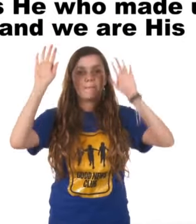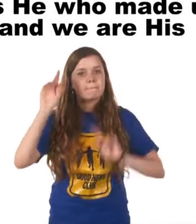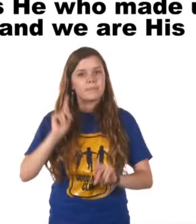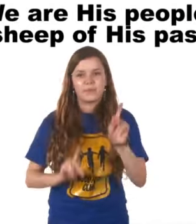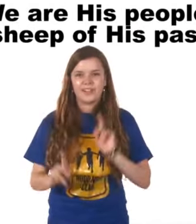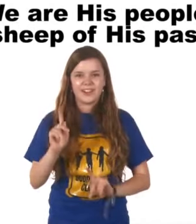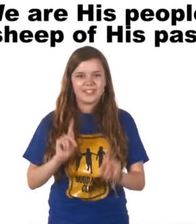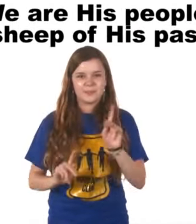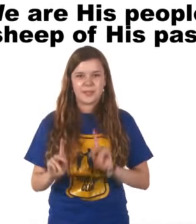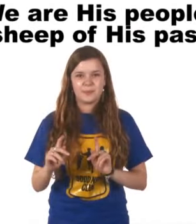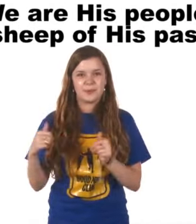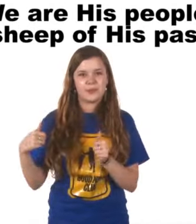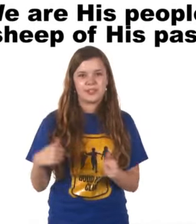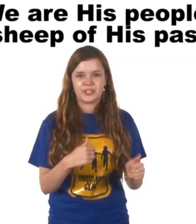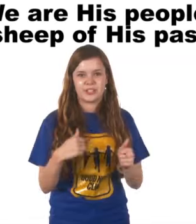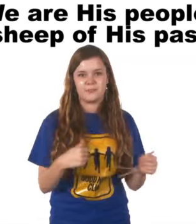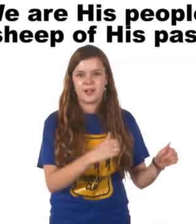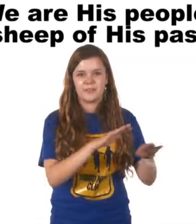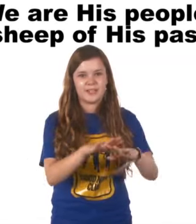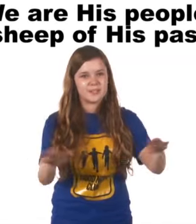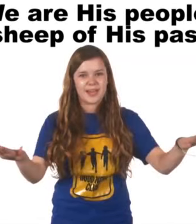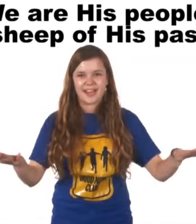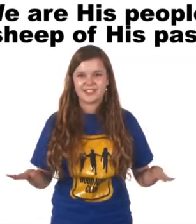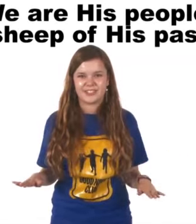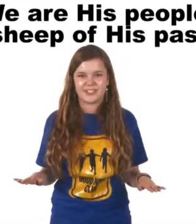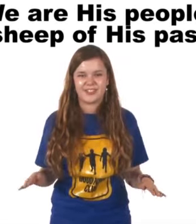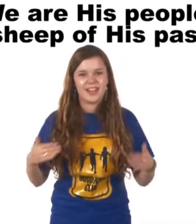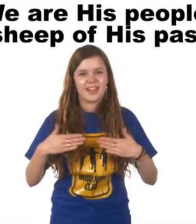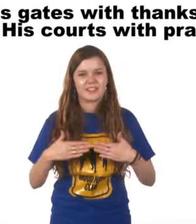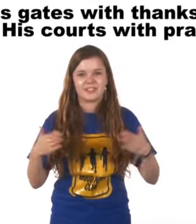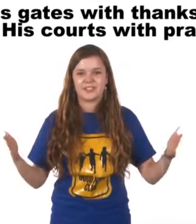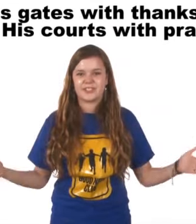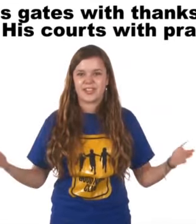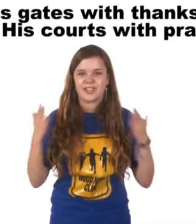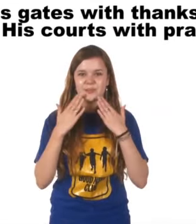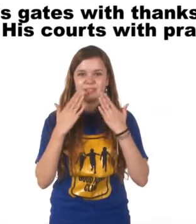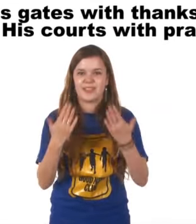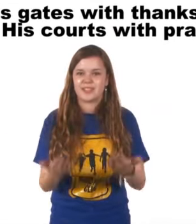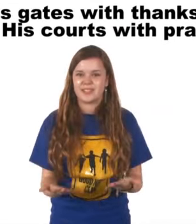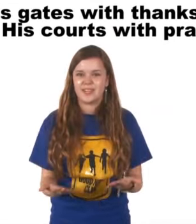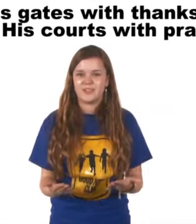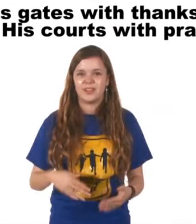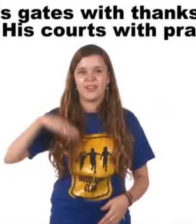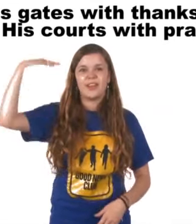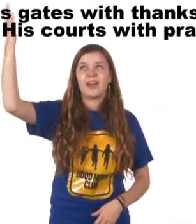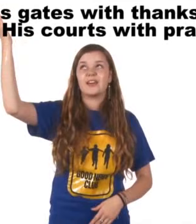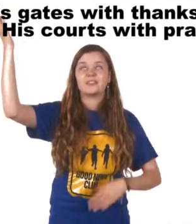We are His people, the sheep of His pasture Enter His gates with thanksgiving And